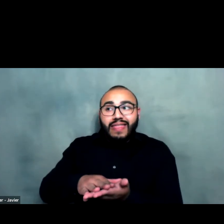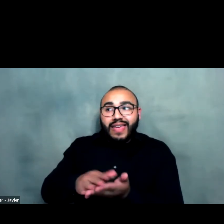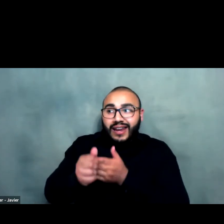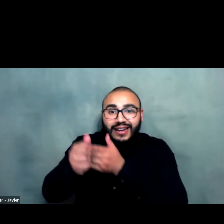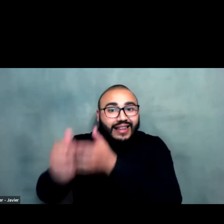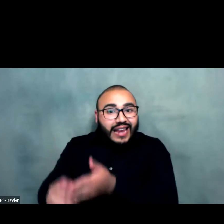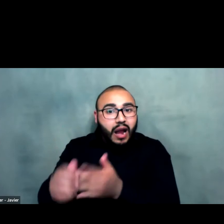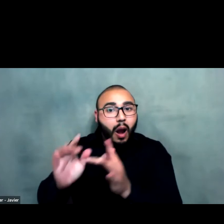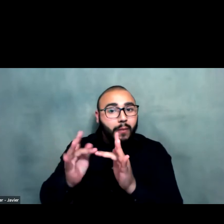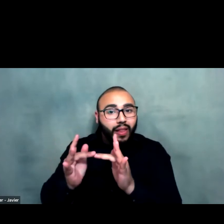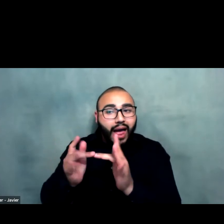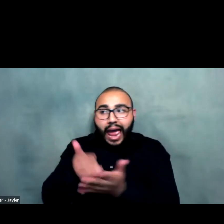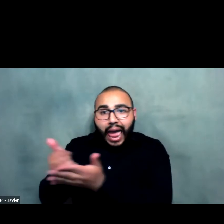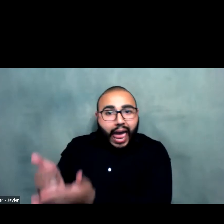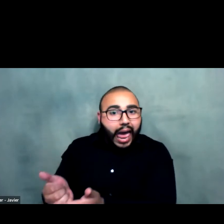scary situation.